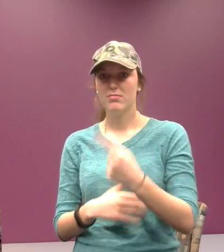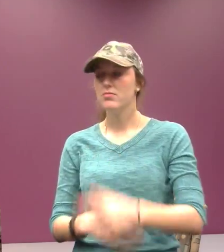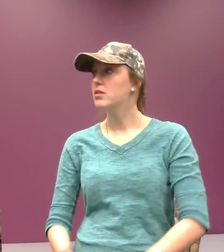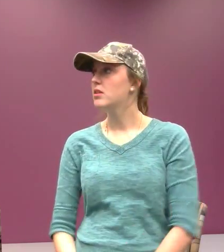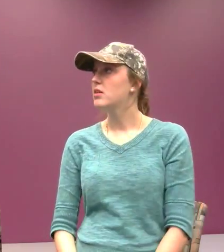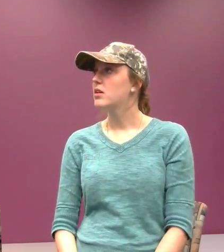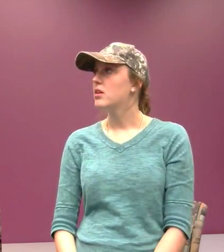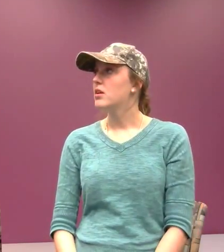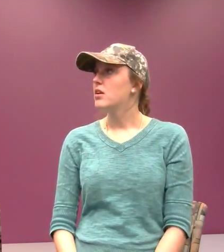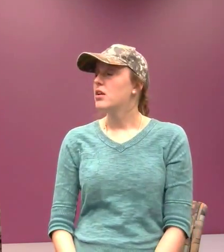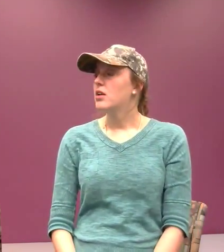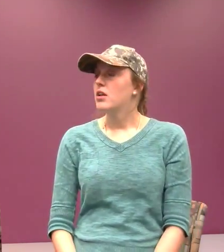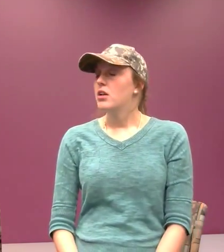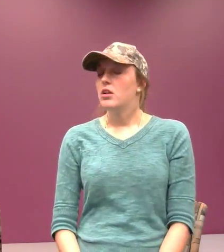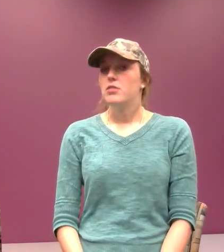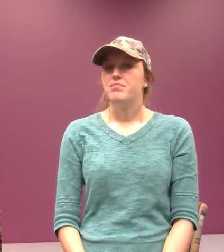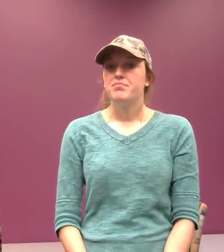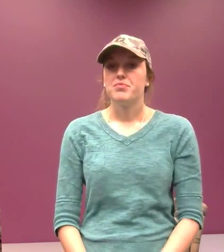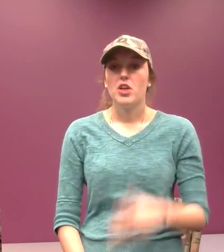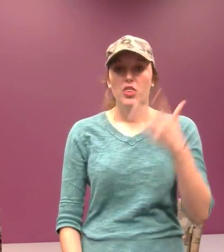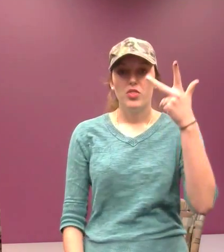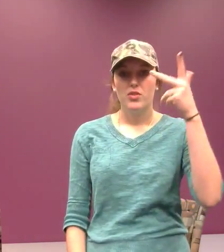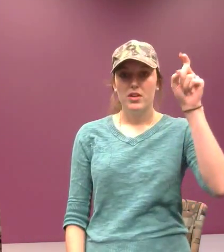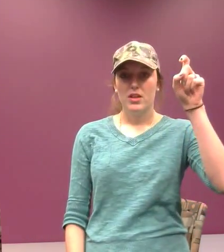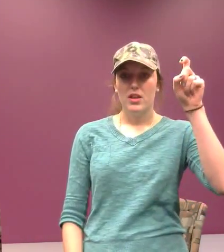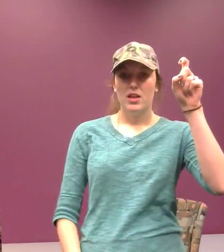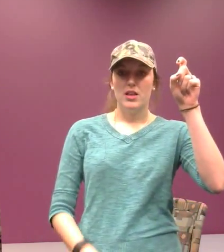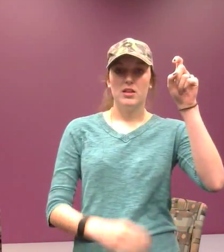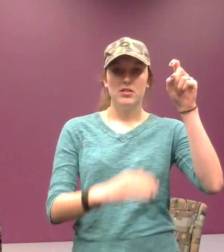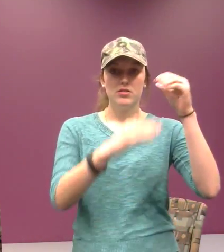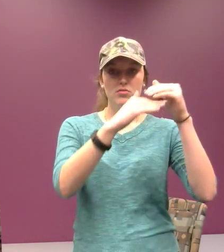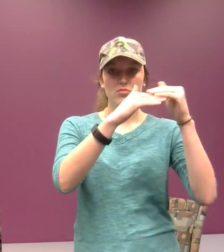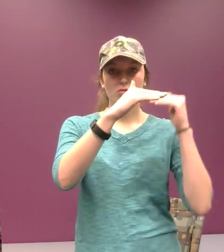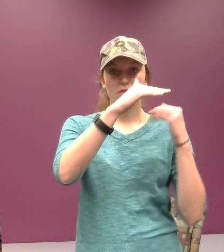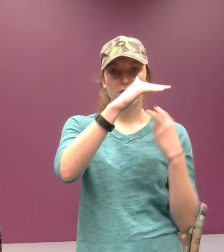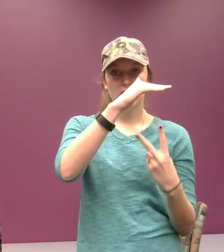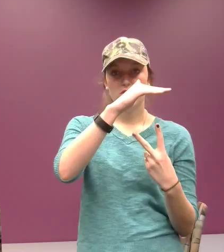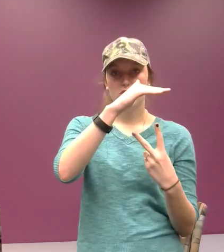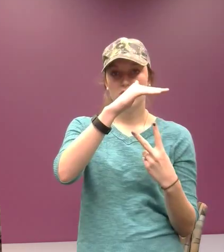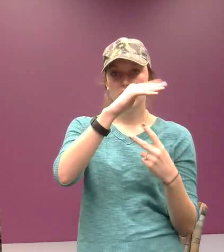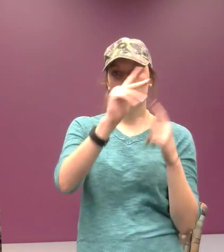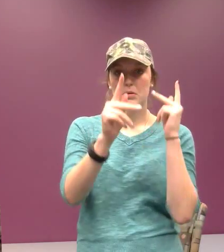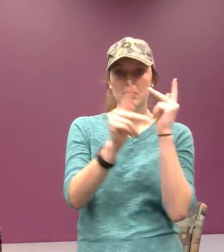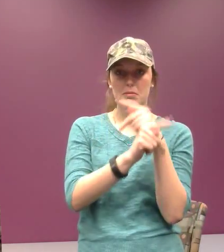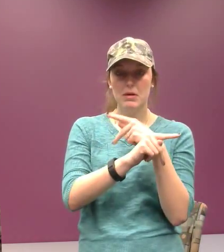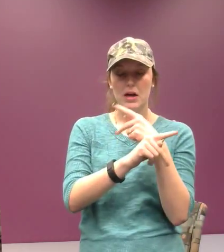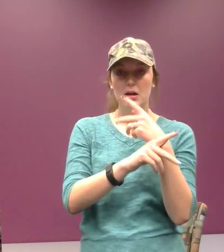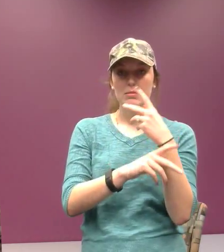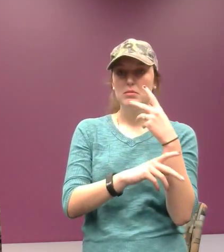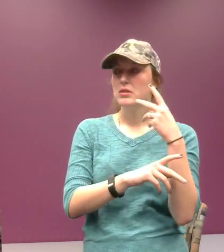3x over 2 multiplied by 4 divided by